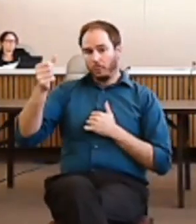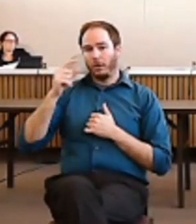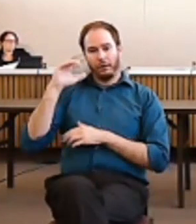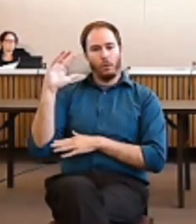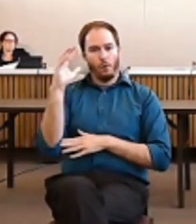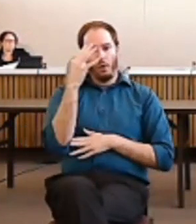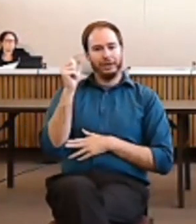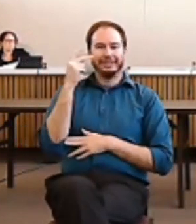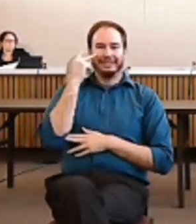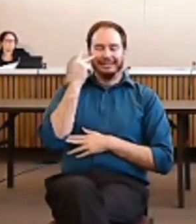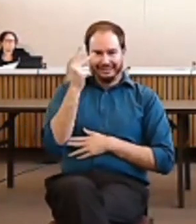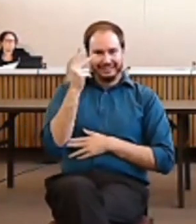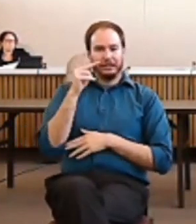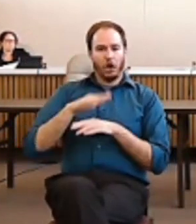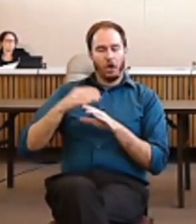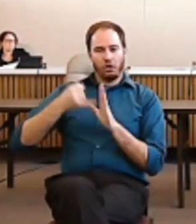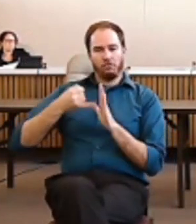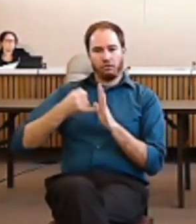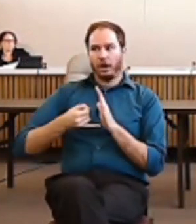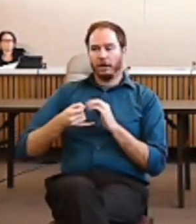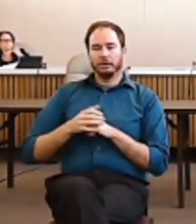and you can see those woods on the drawing.